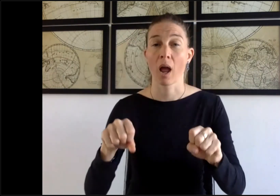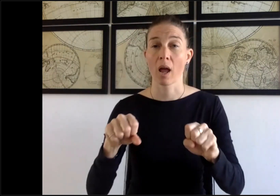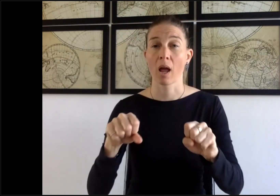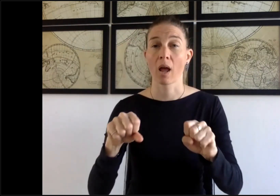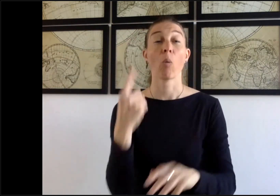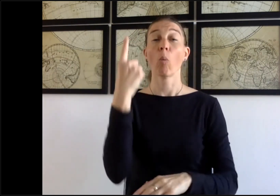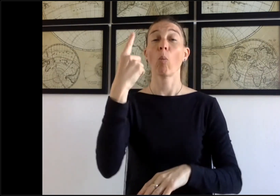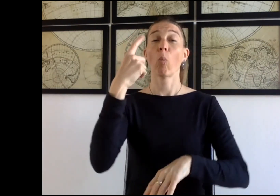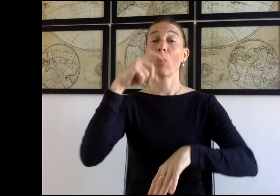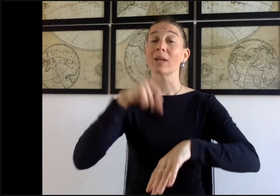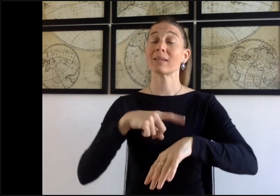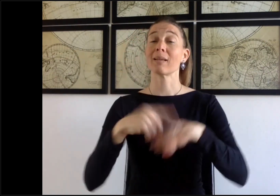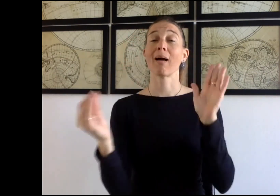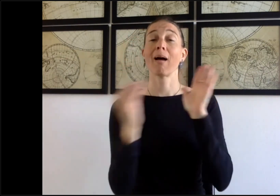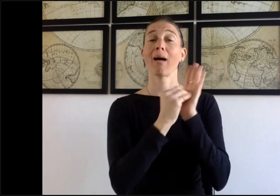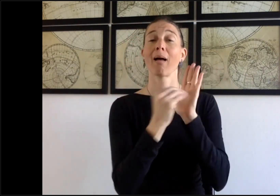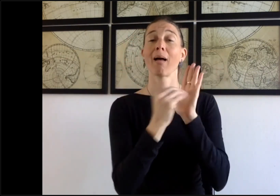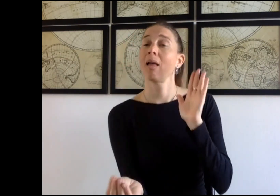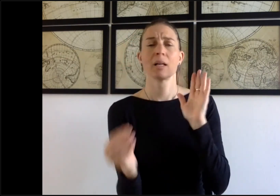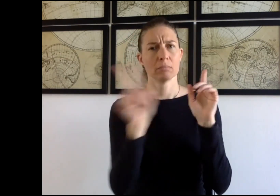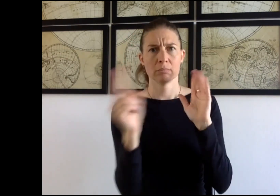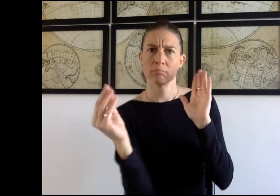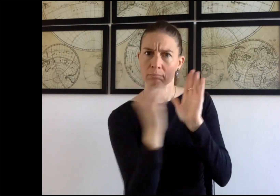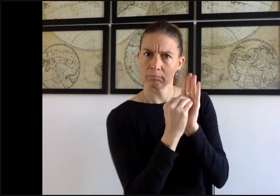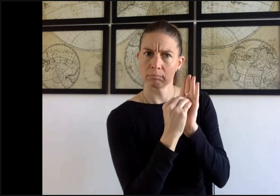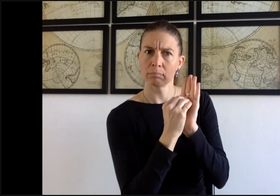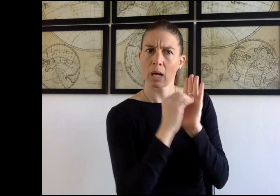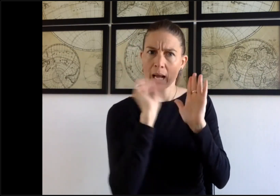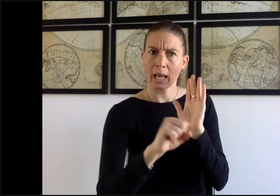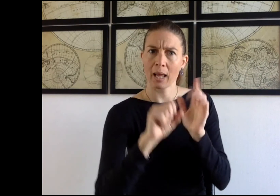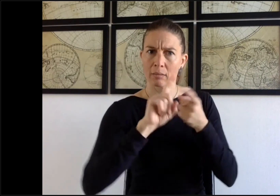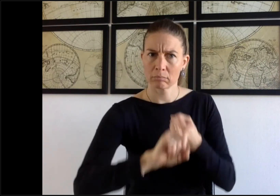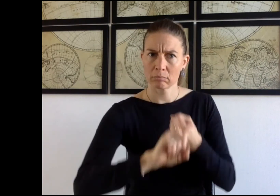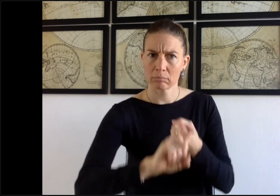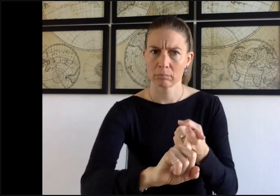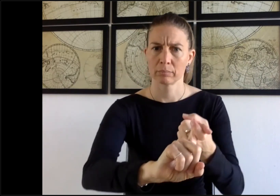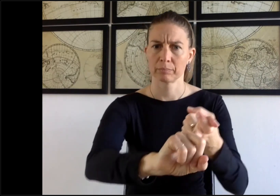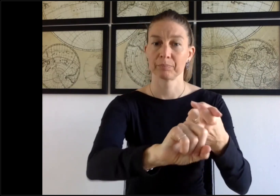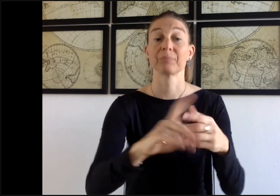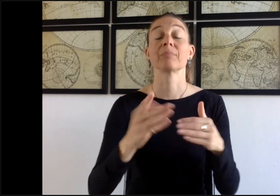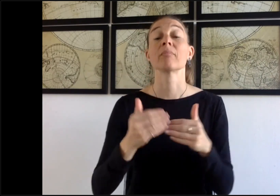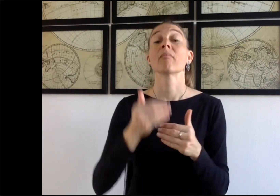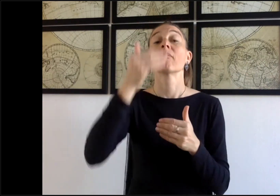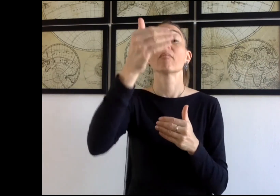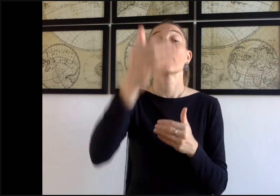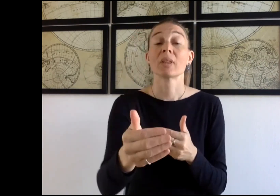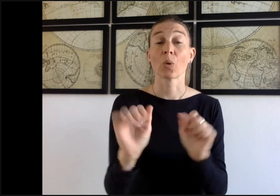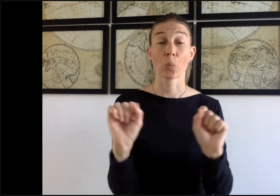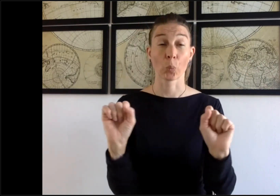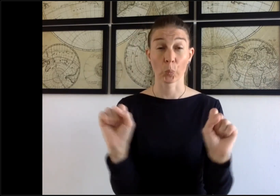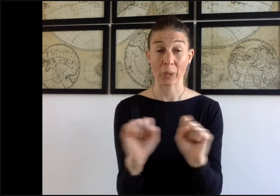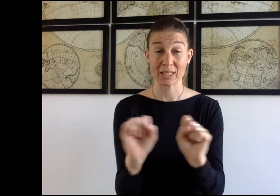have seen into detail the results of winter European semester package that had been published at the end of